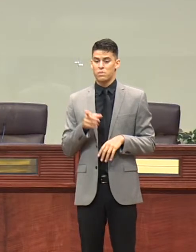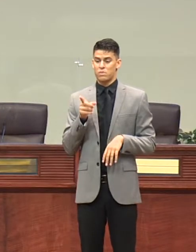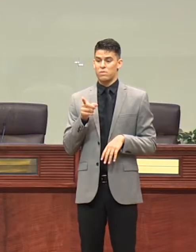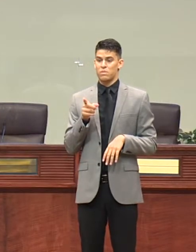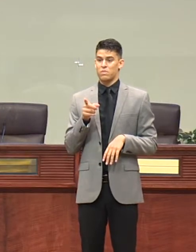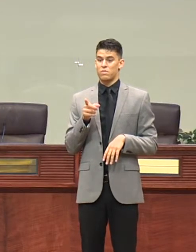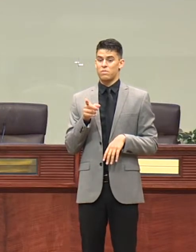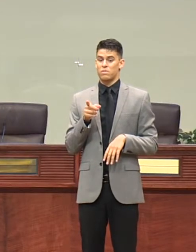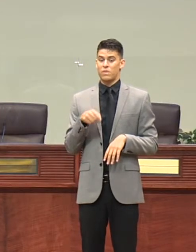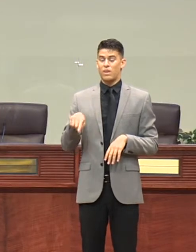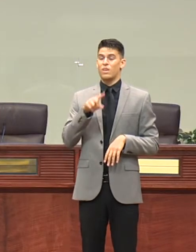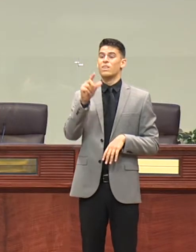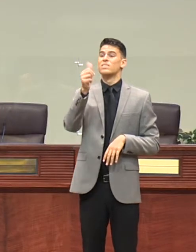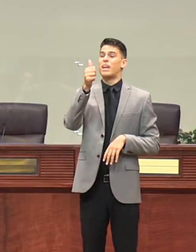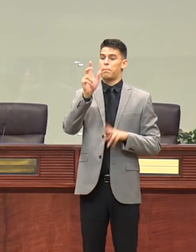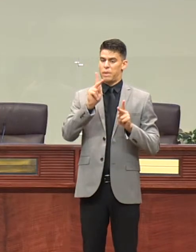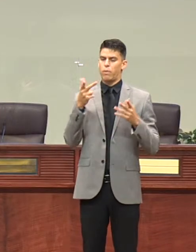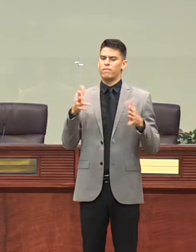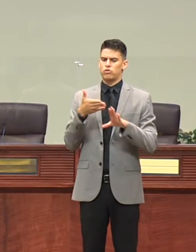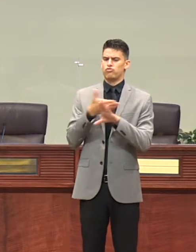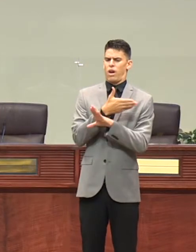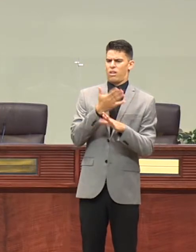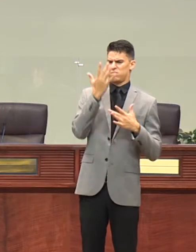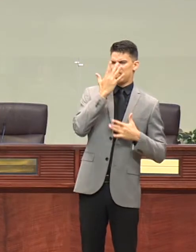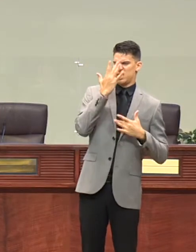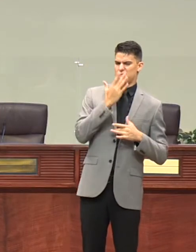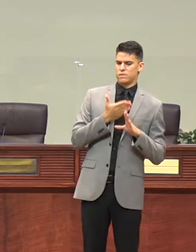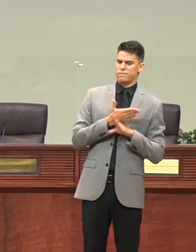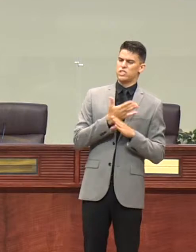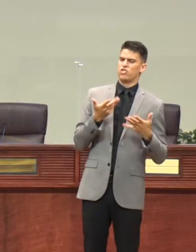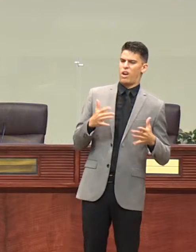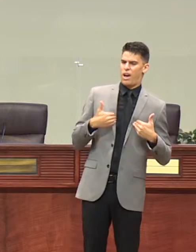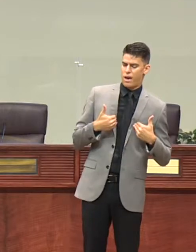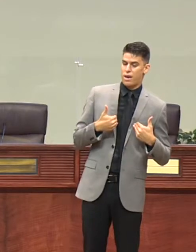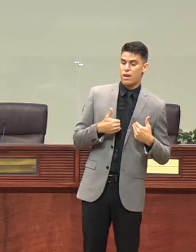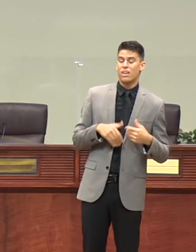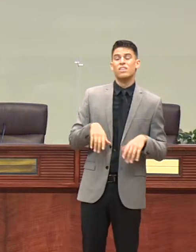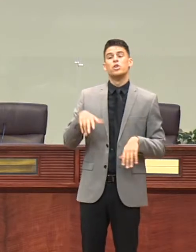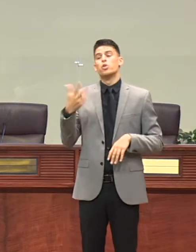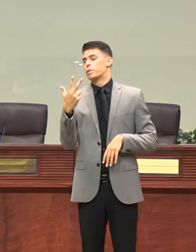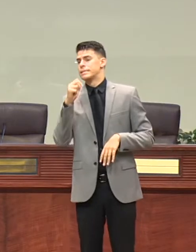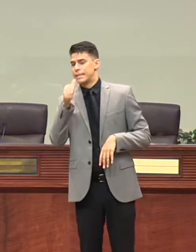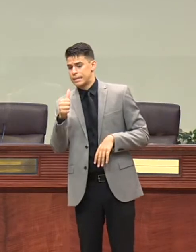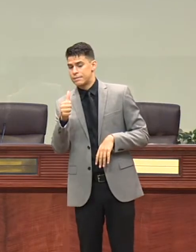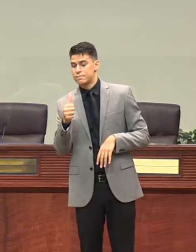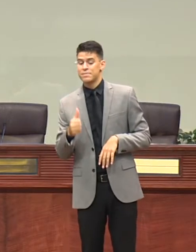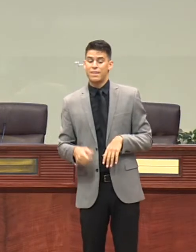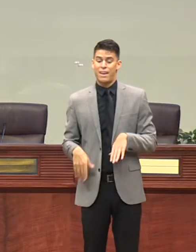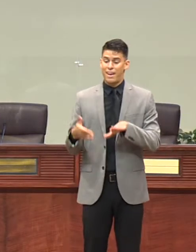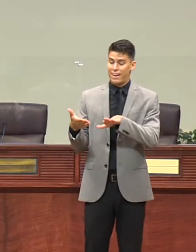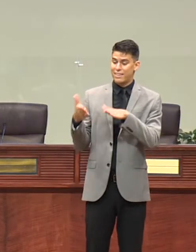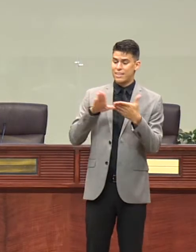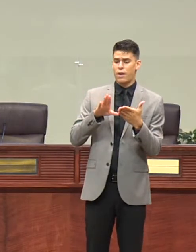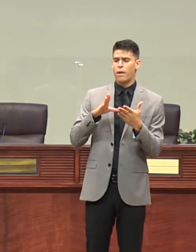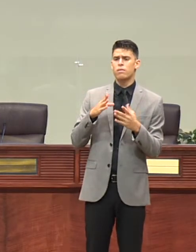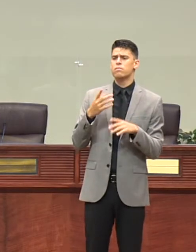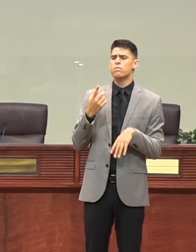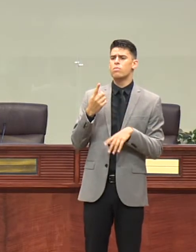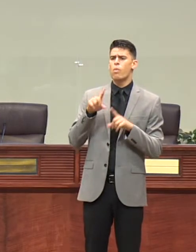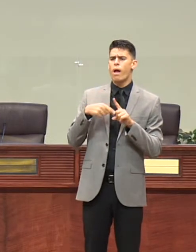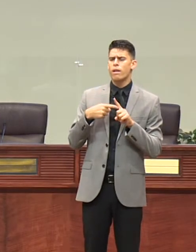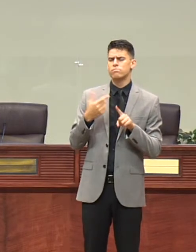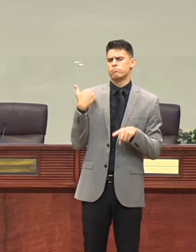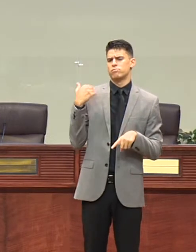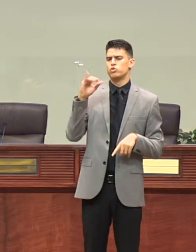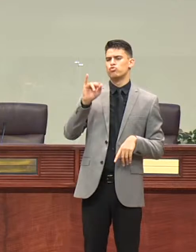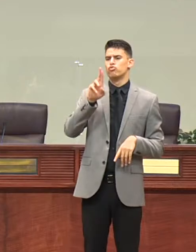10 had pre-existing conditions, 2 didn't, and all of the deaths were from July 2021.